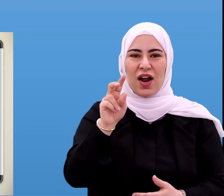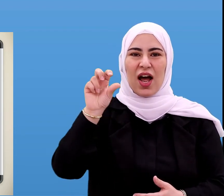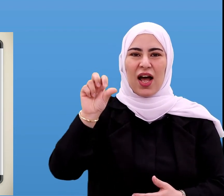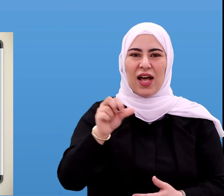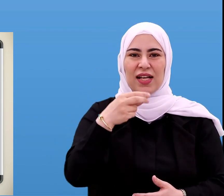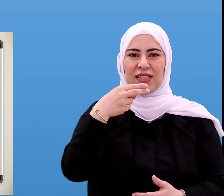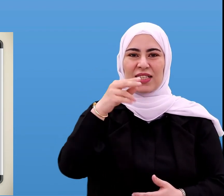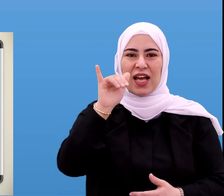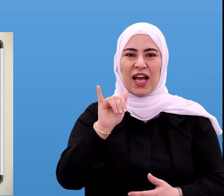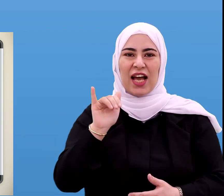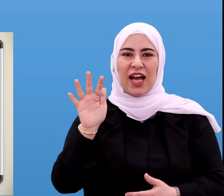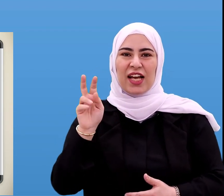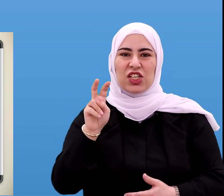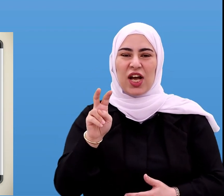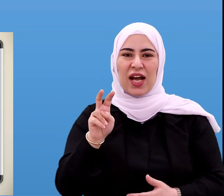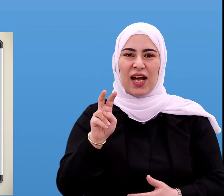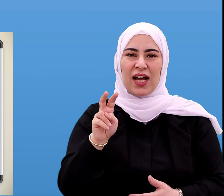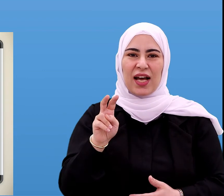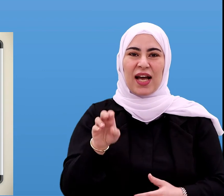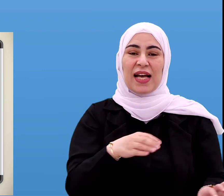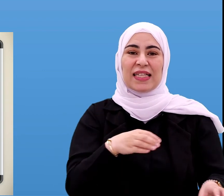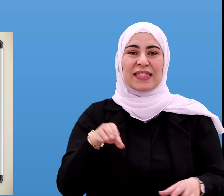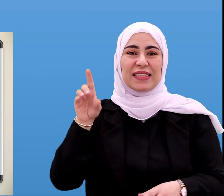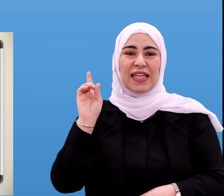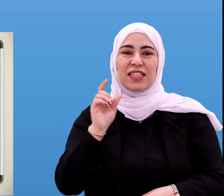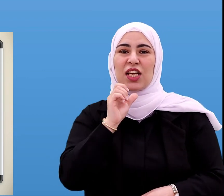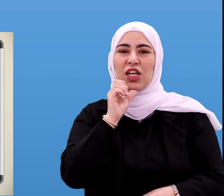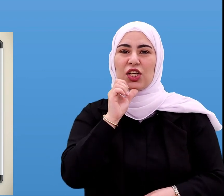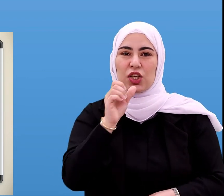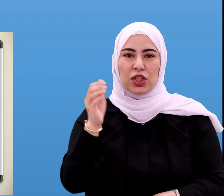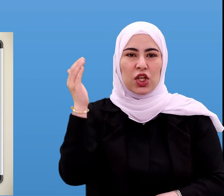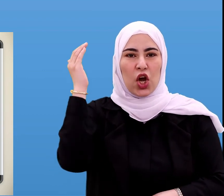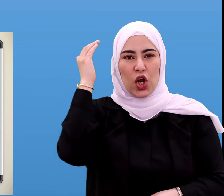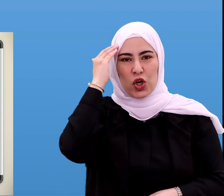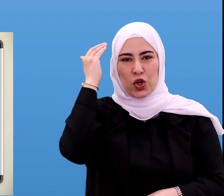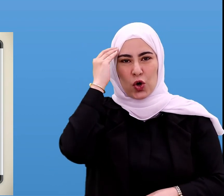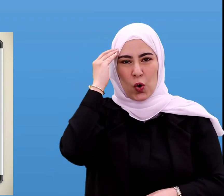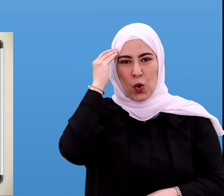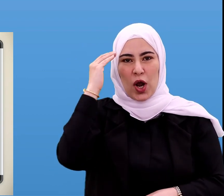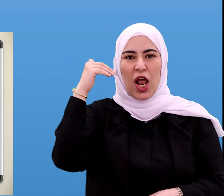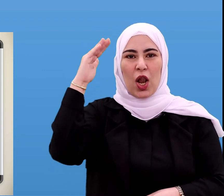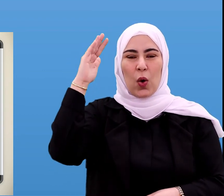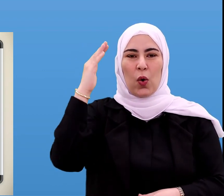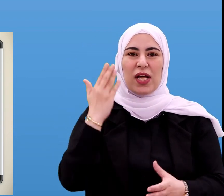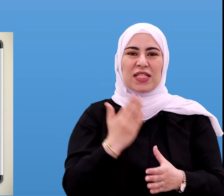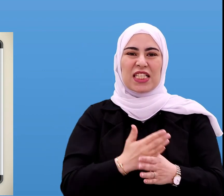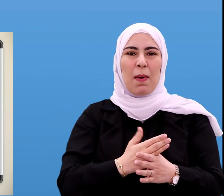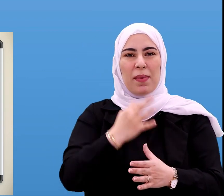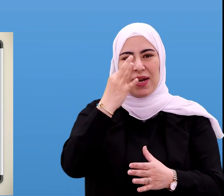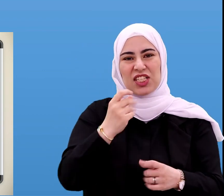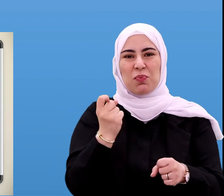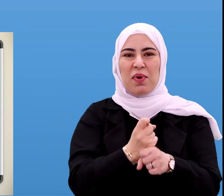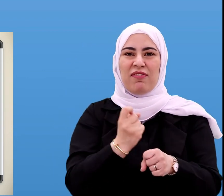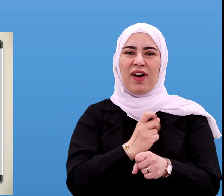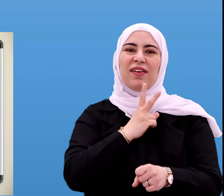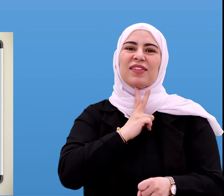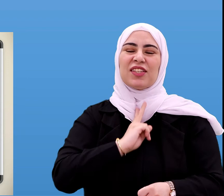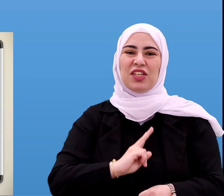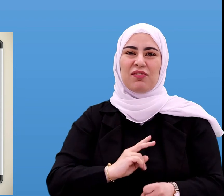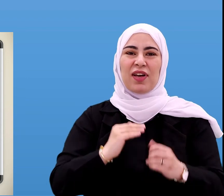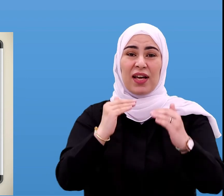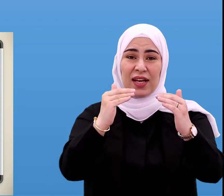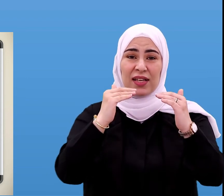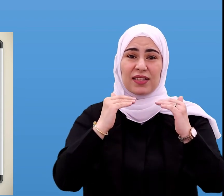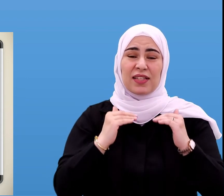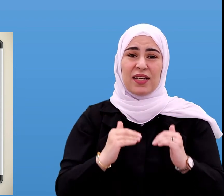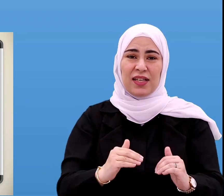as we said before, the verb coming after did always in the infinitive. The